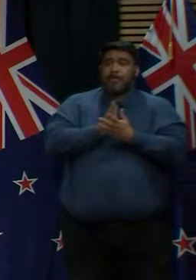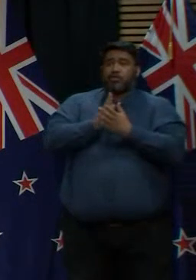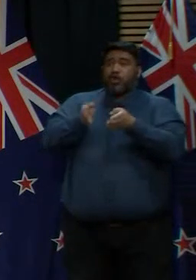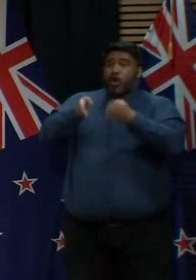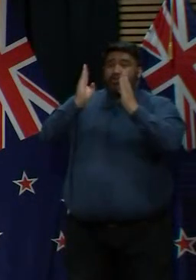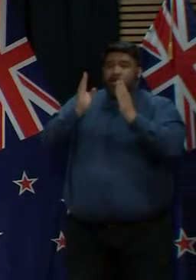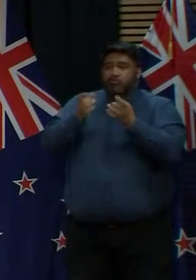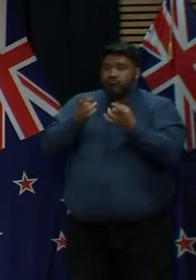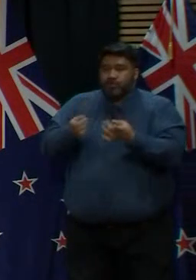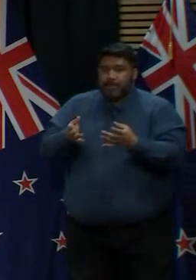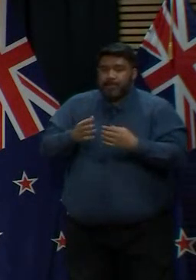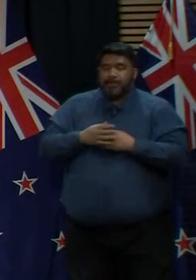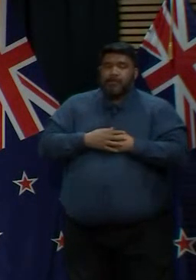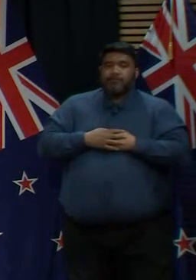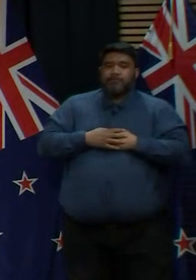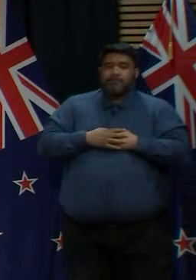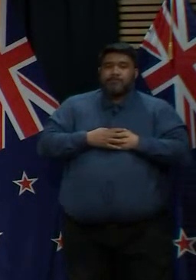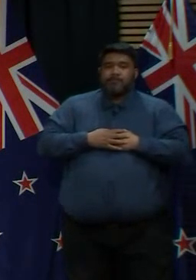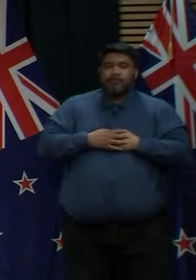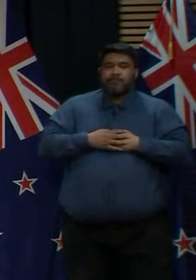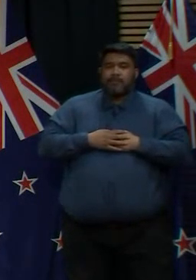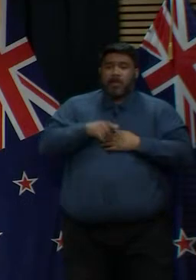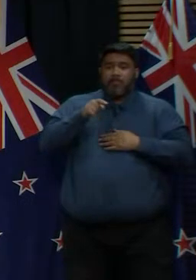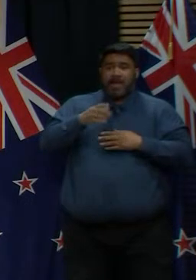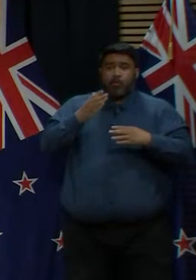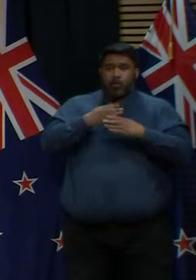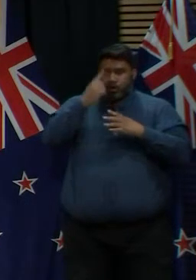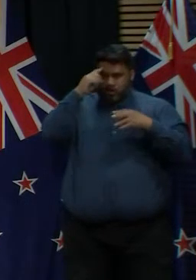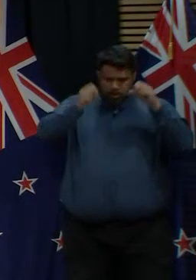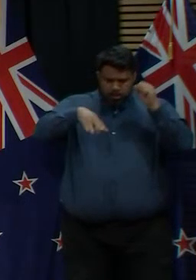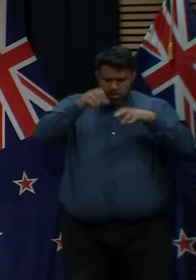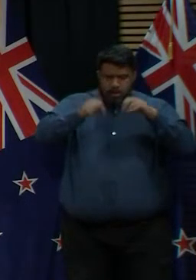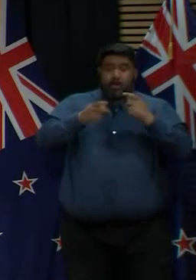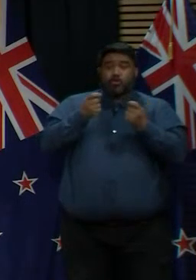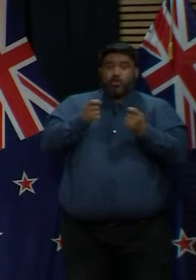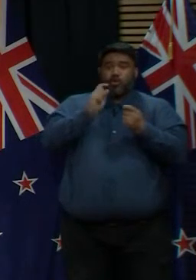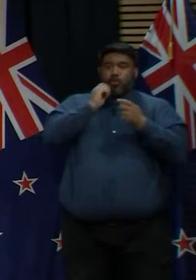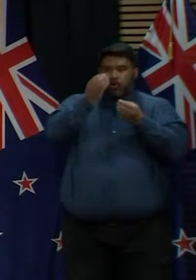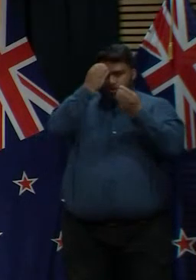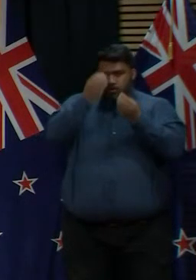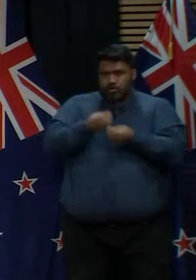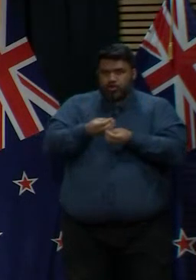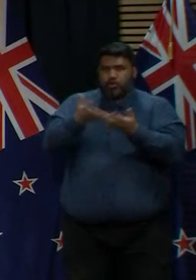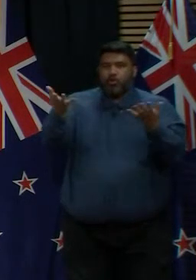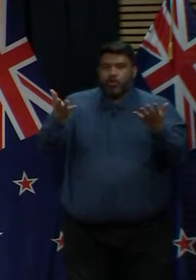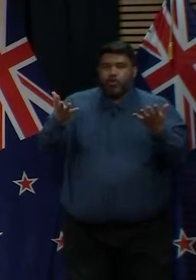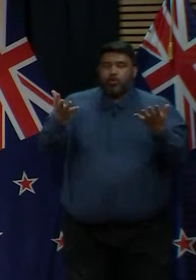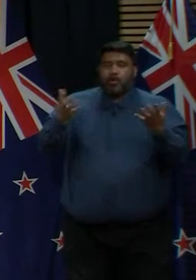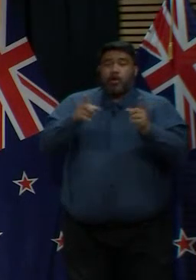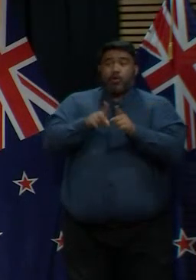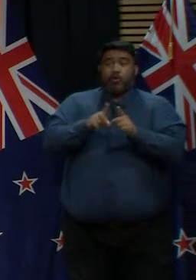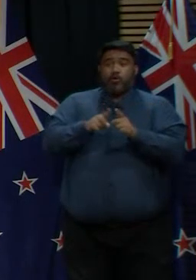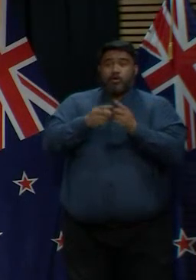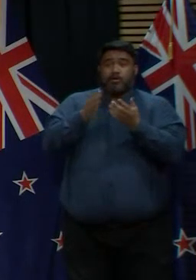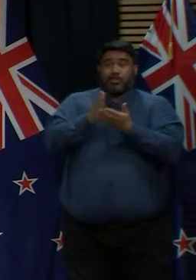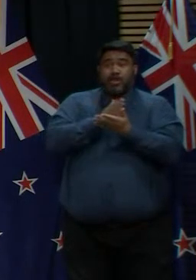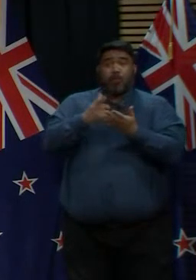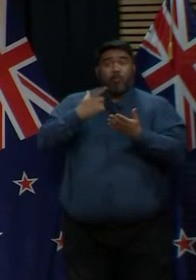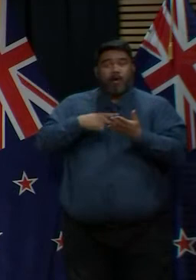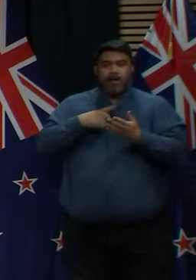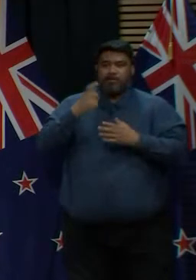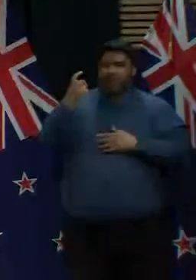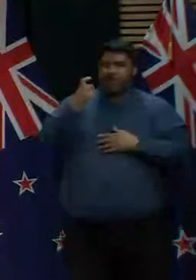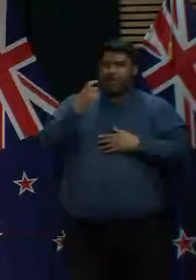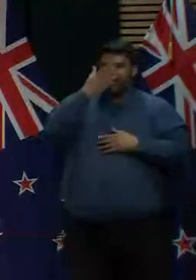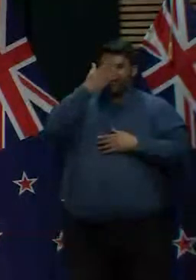arise. I look forward to sharing that work soon as we look towards the future, including this summer, with a sense of optimism.